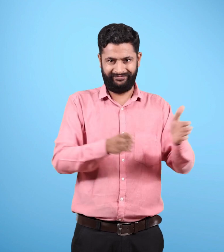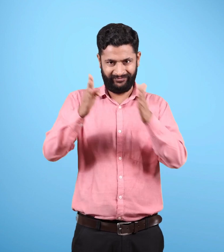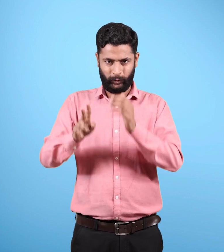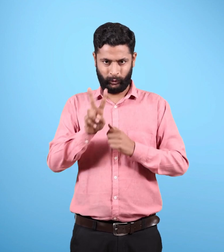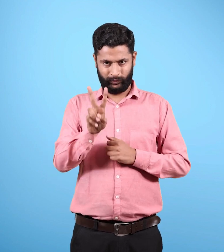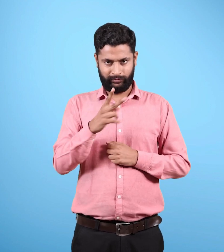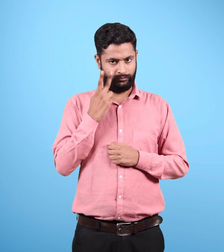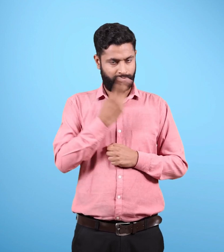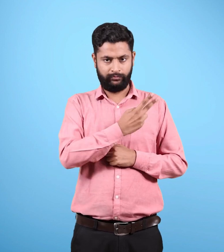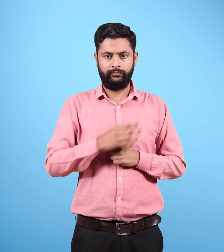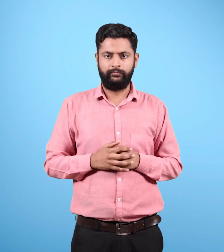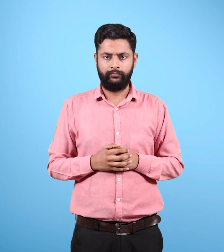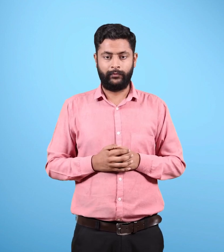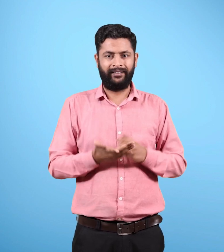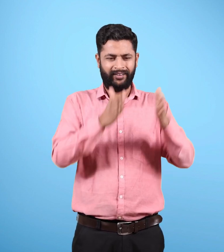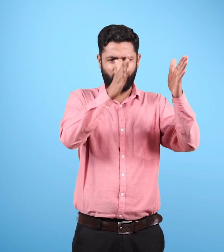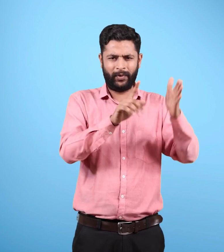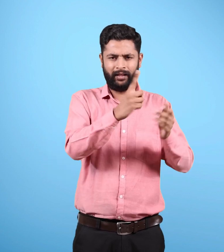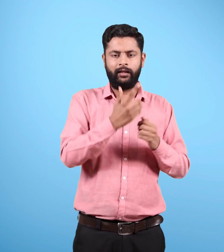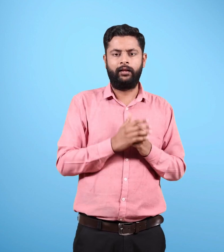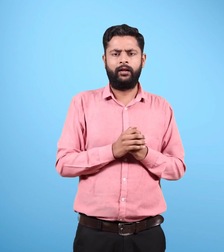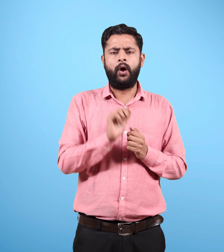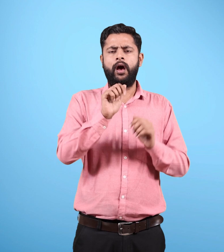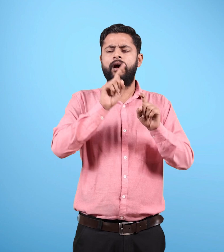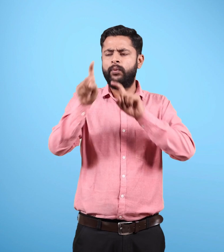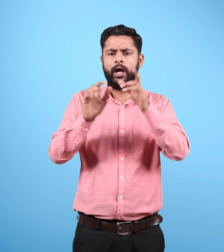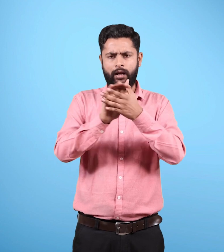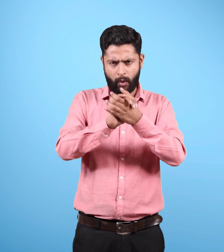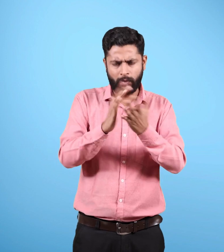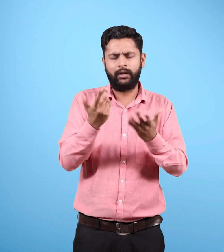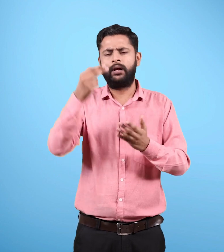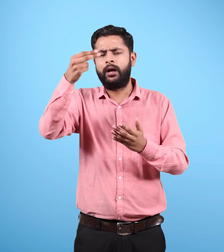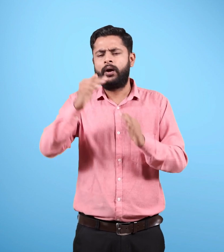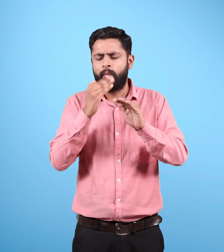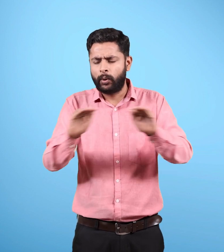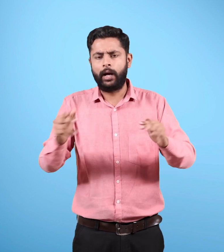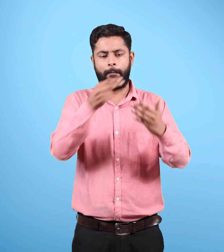Column 1 Name of the student or friend.